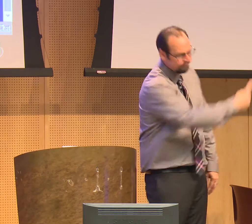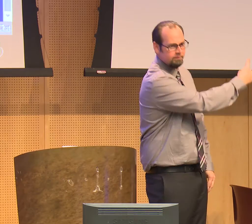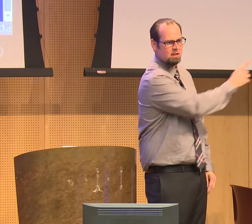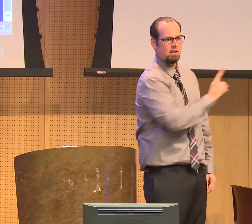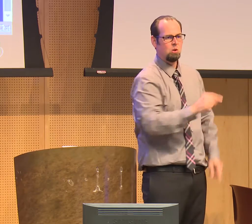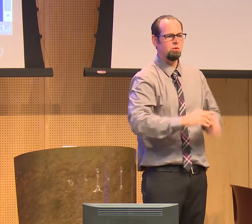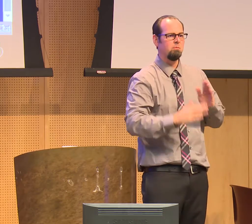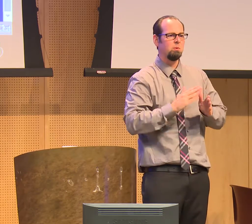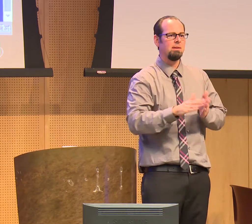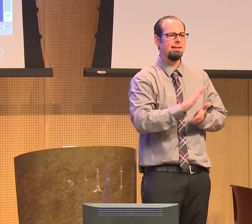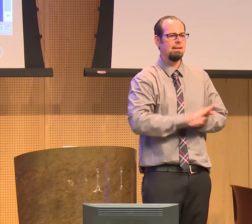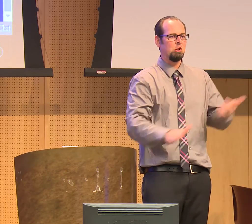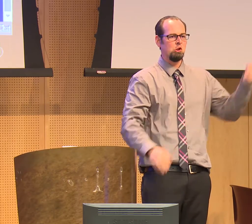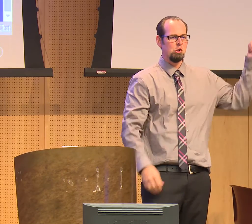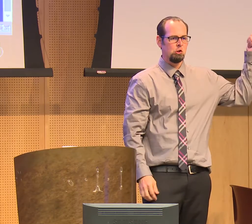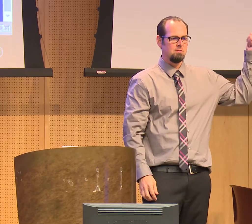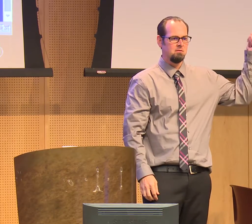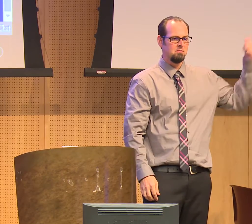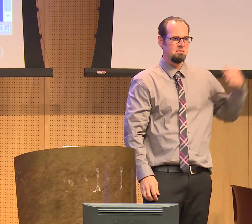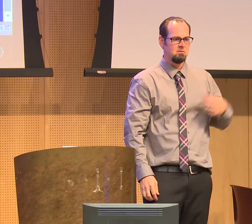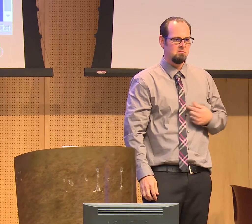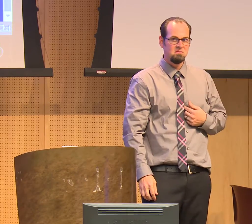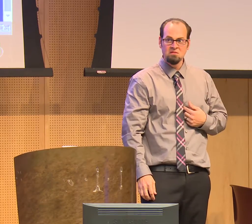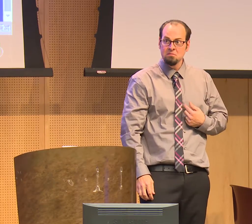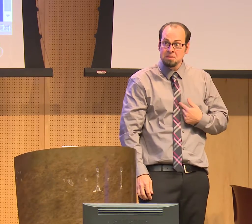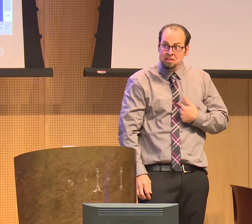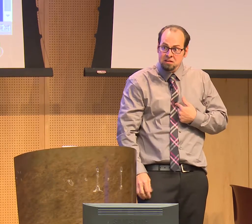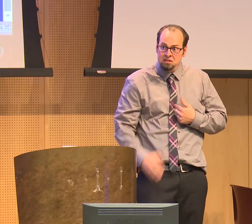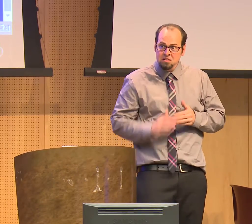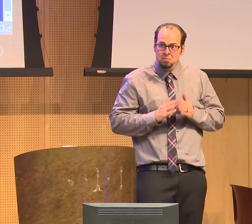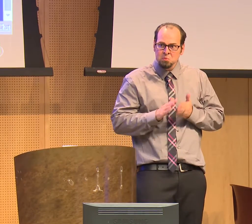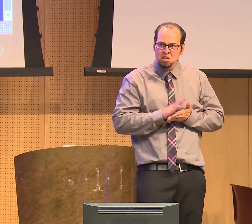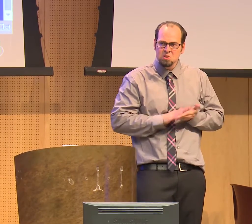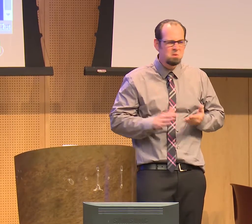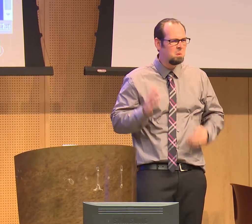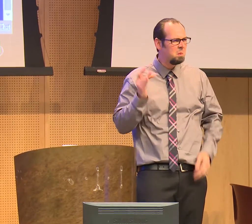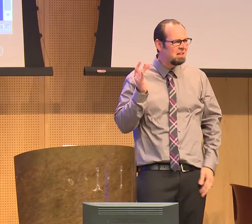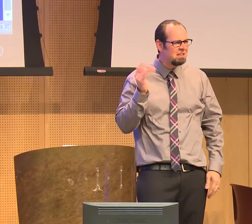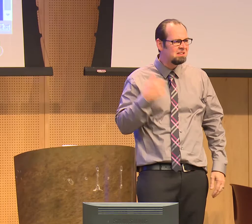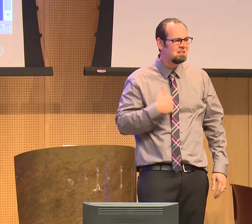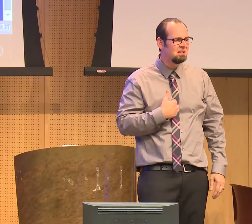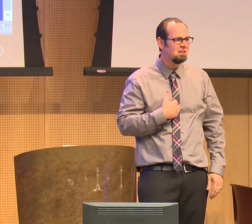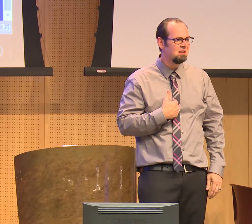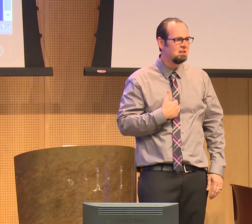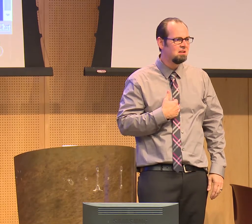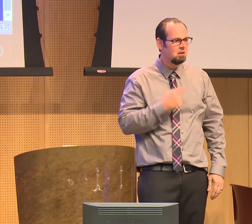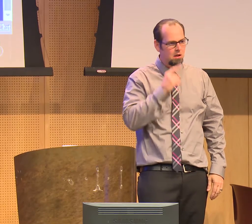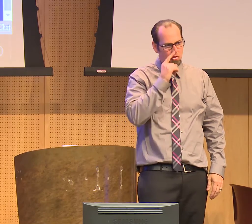to the local community college. They wouldn't let me sit home after high school. And I thought,